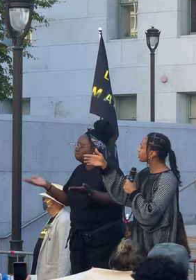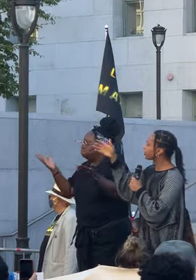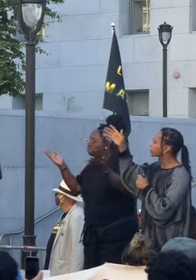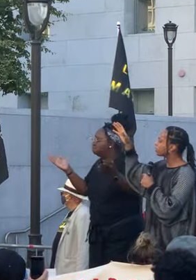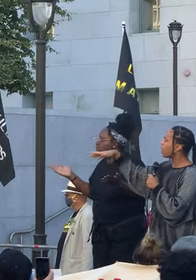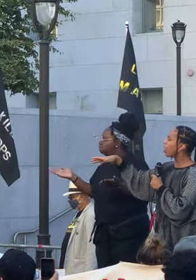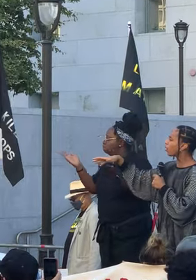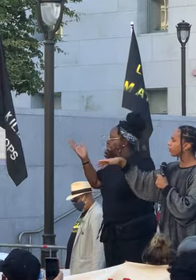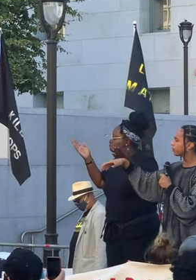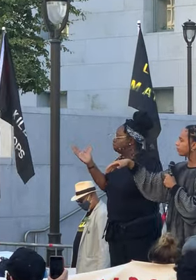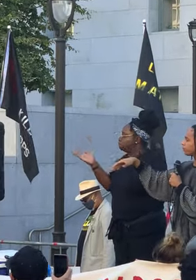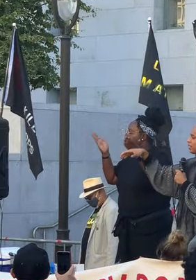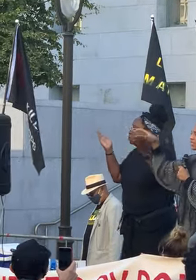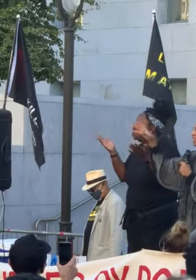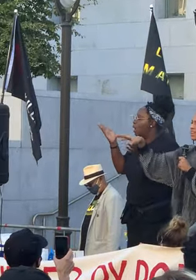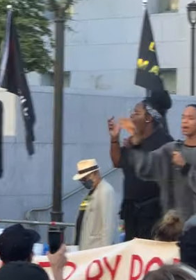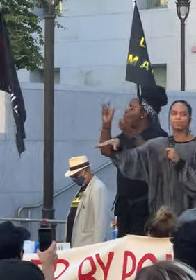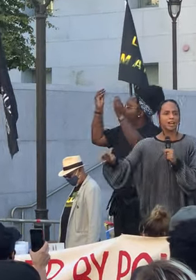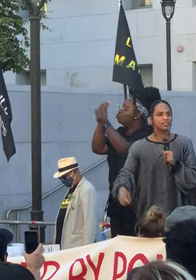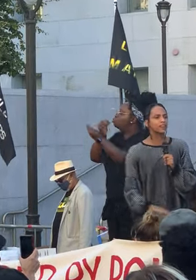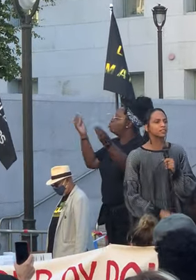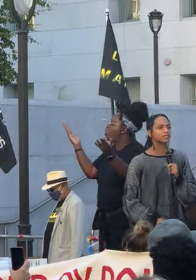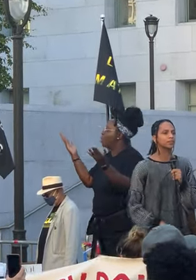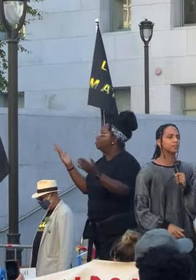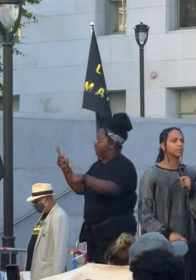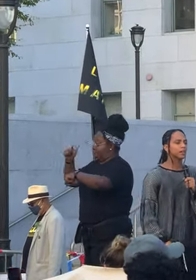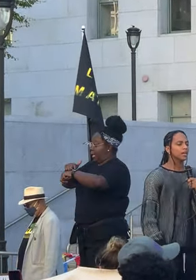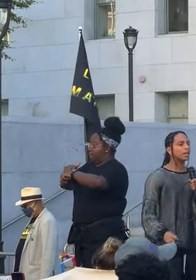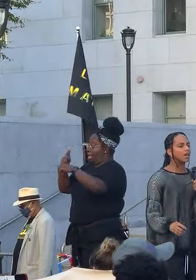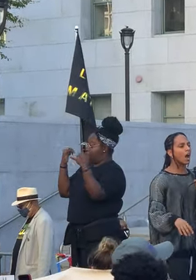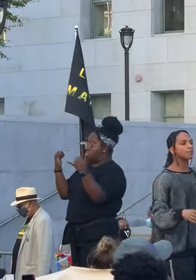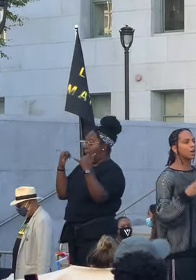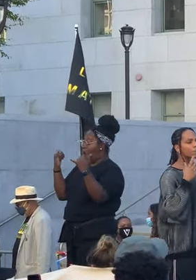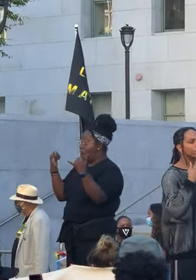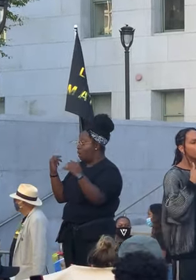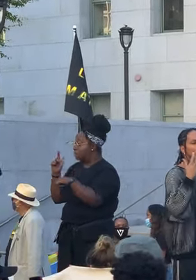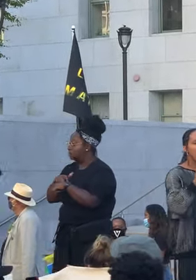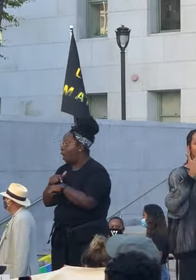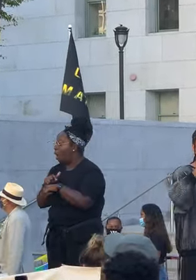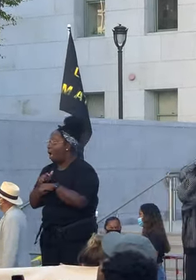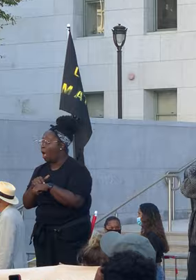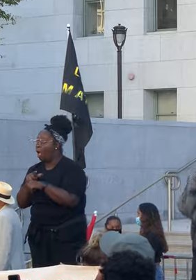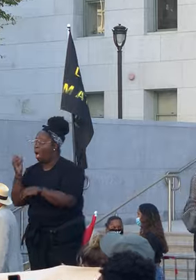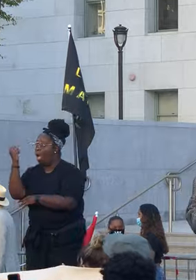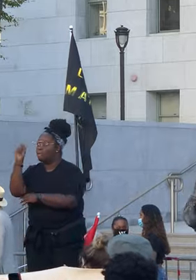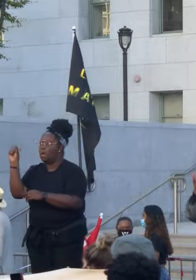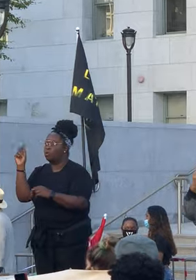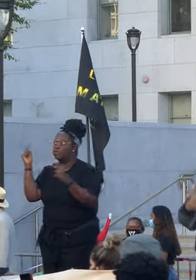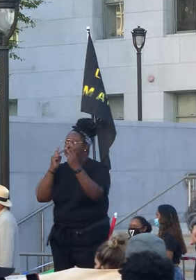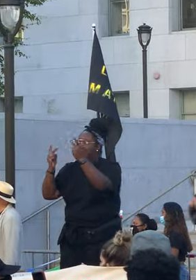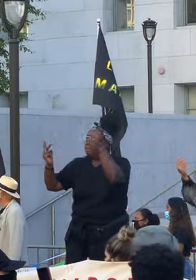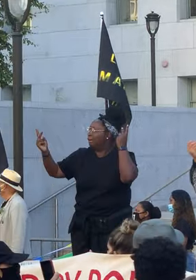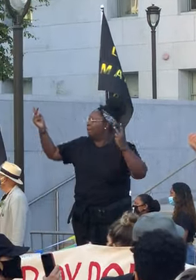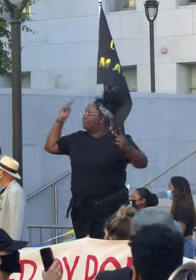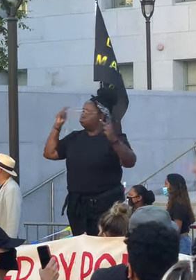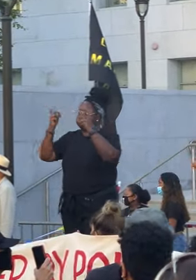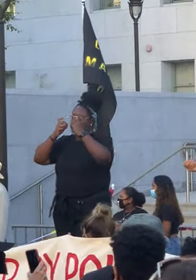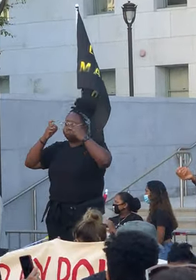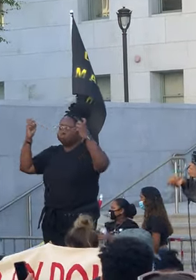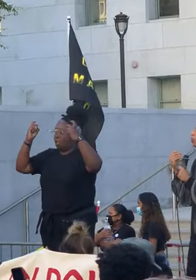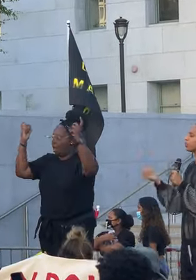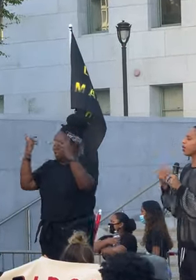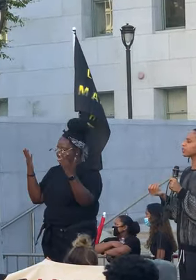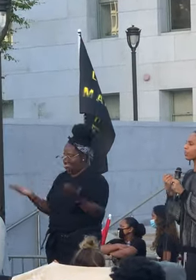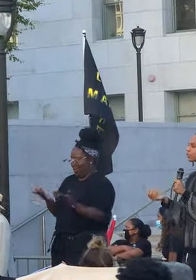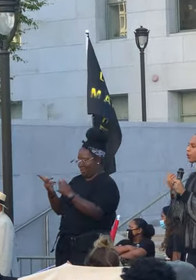I want you to know that in times like this, in times of moments of reflection and in celebration, these are the